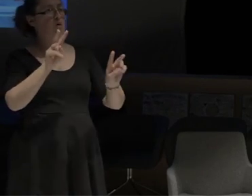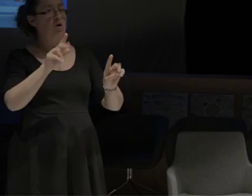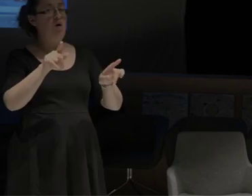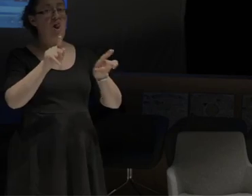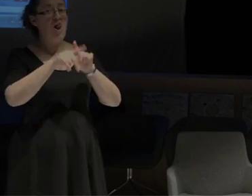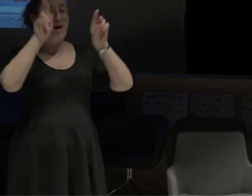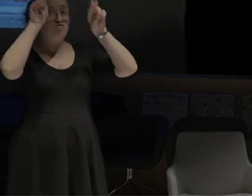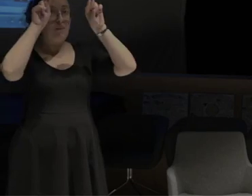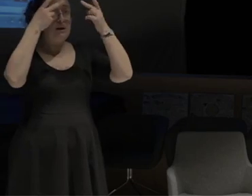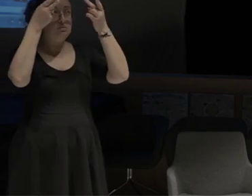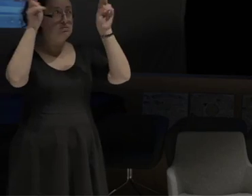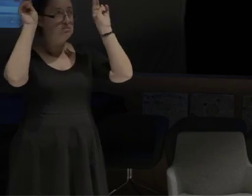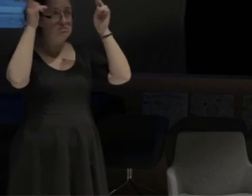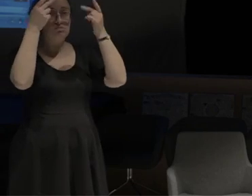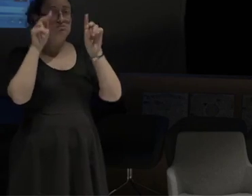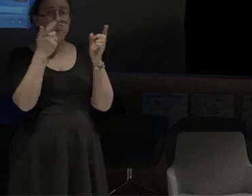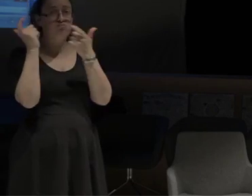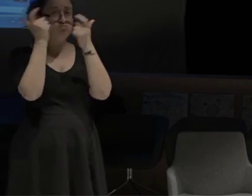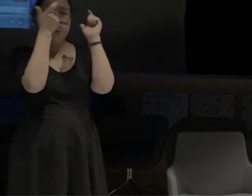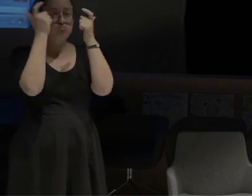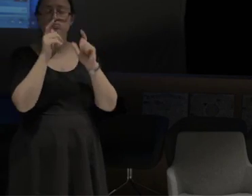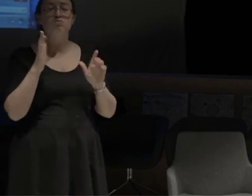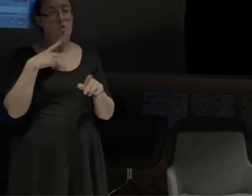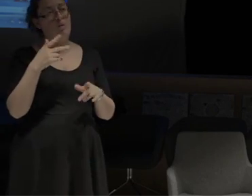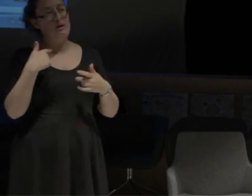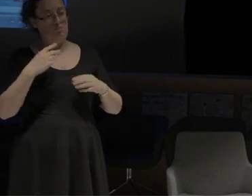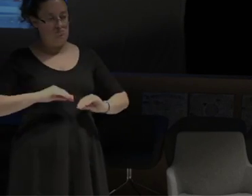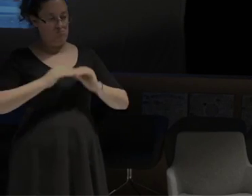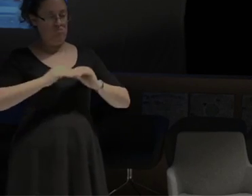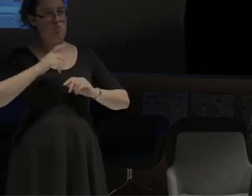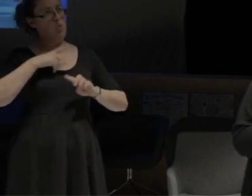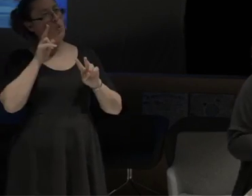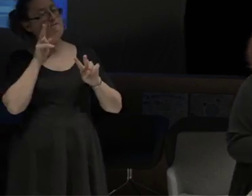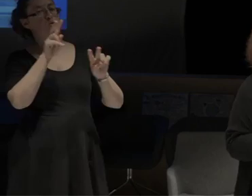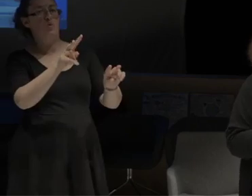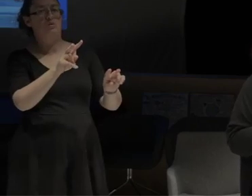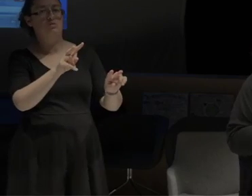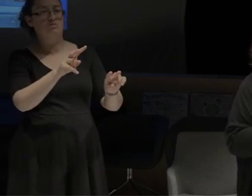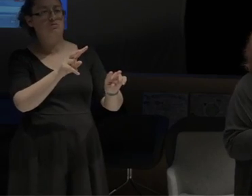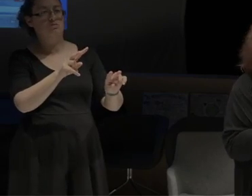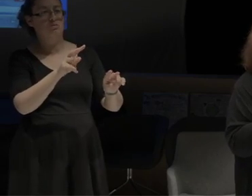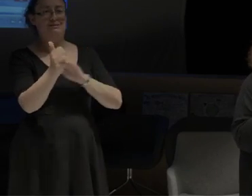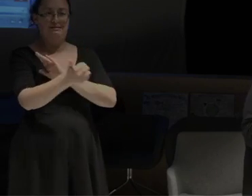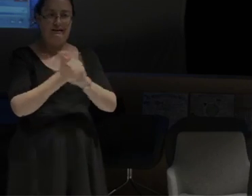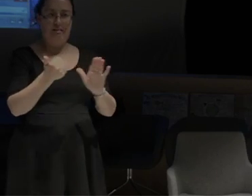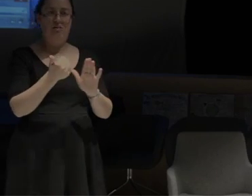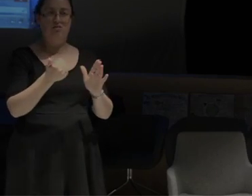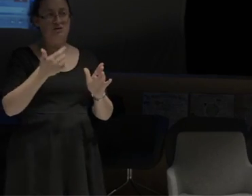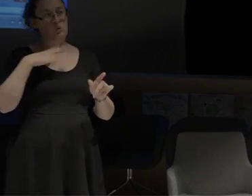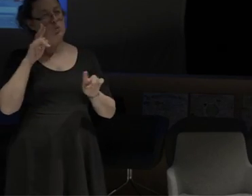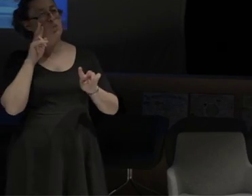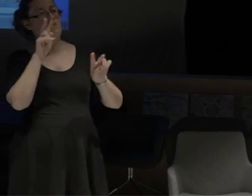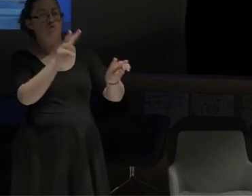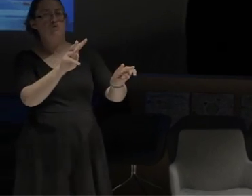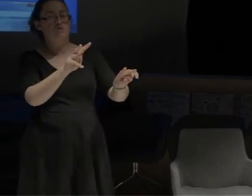eyes that enable us to look all the way around here. We are designed to look forward and to use our skills and talents to do that. And for some